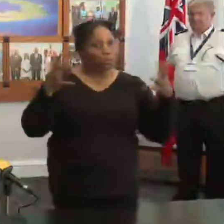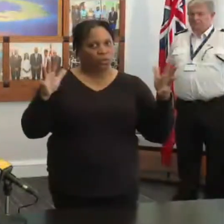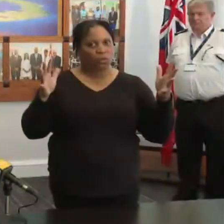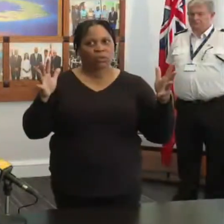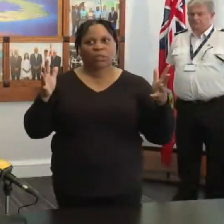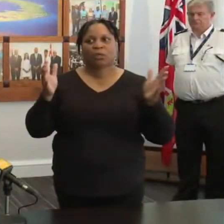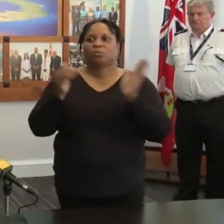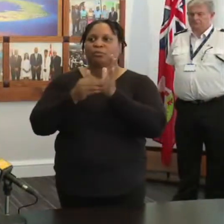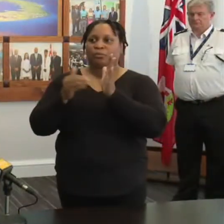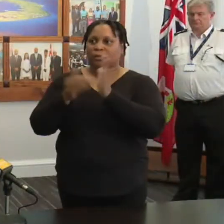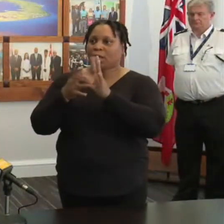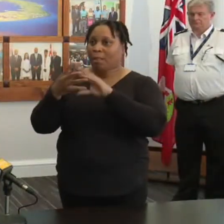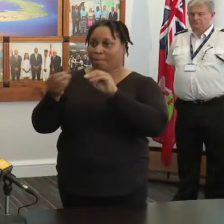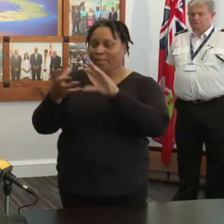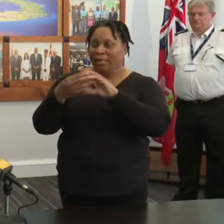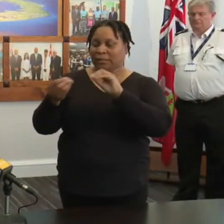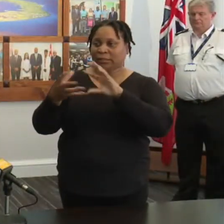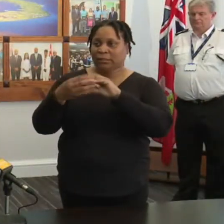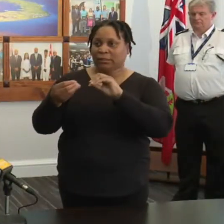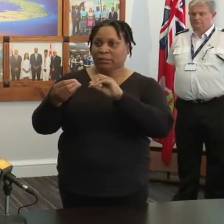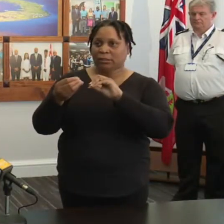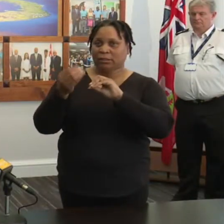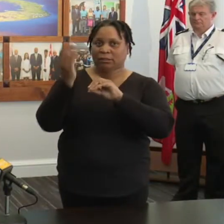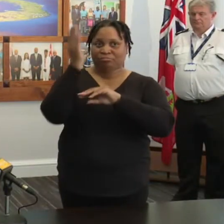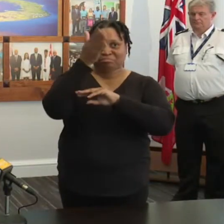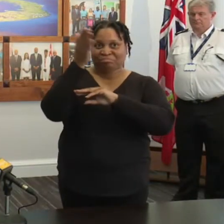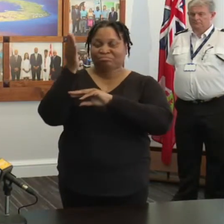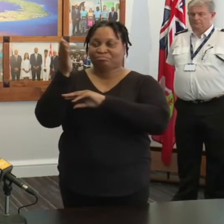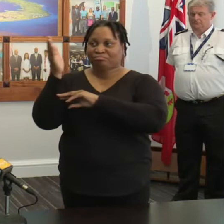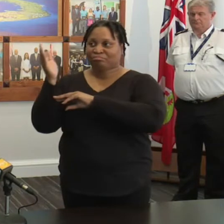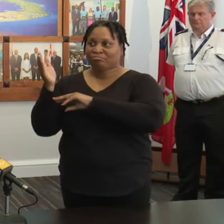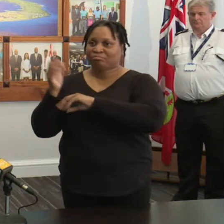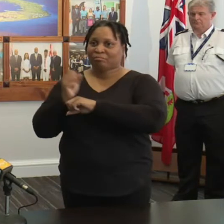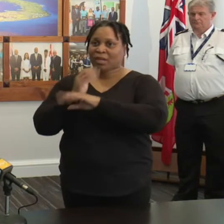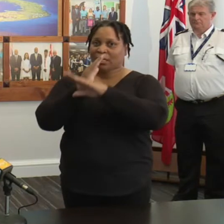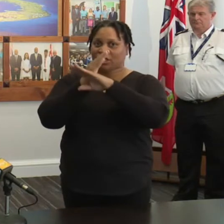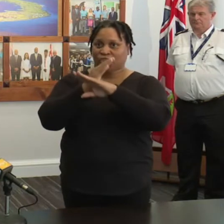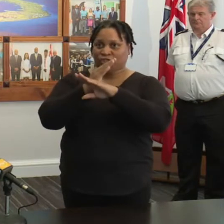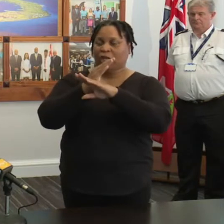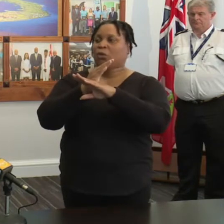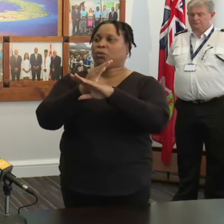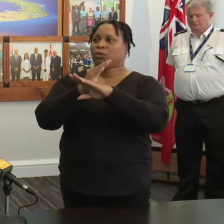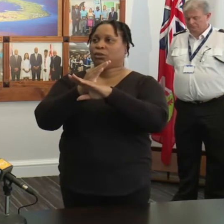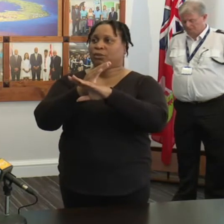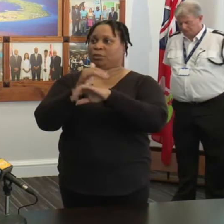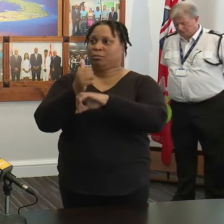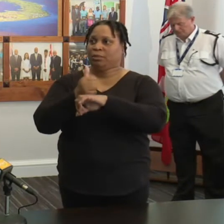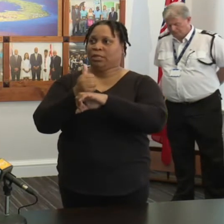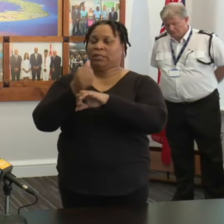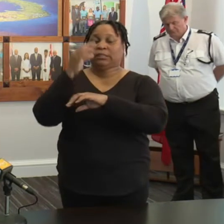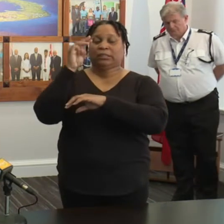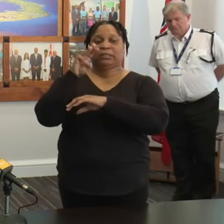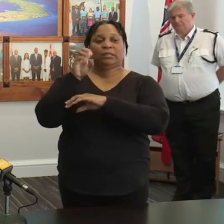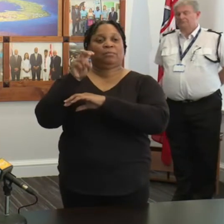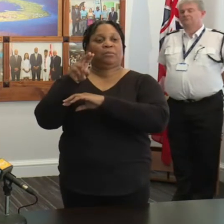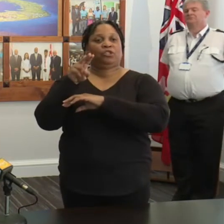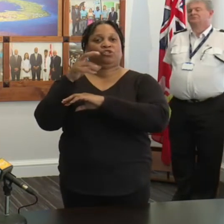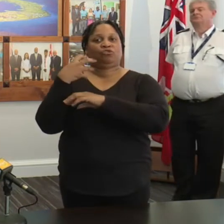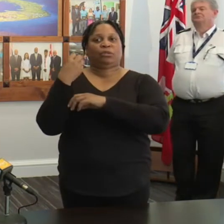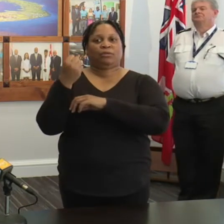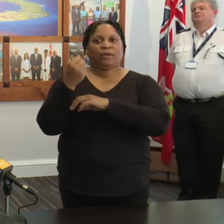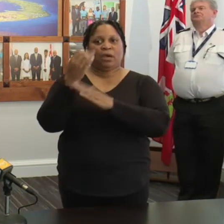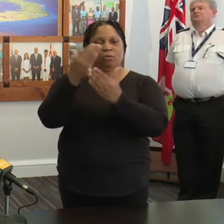to reiterate the message of which was put out regarding the shelter in place. The Ministry of Health will be issuing